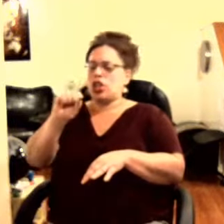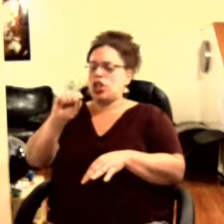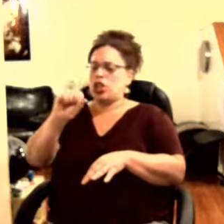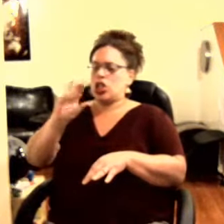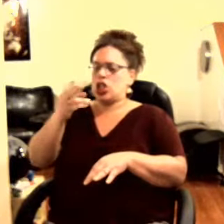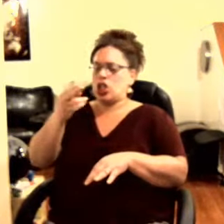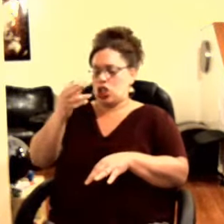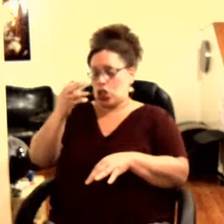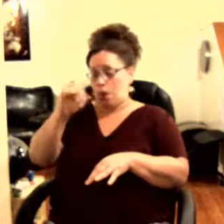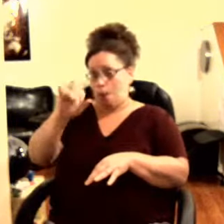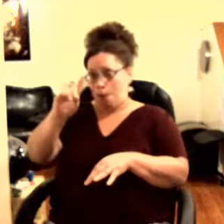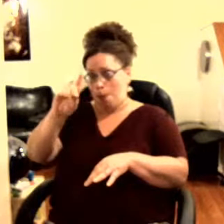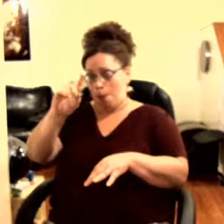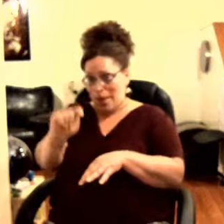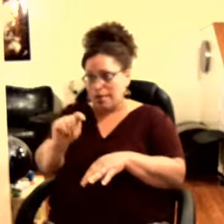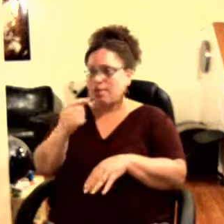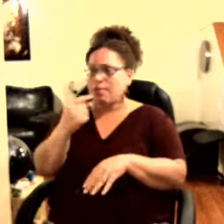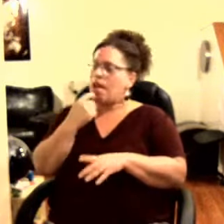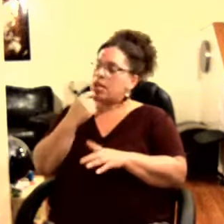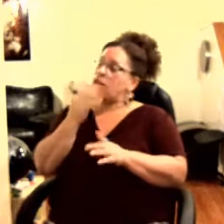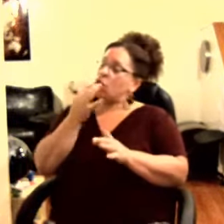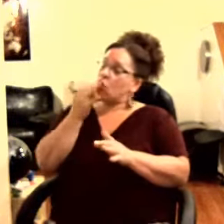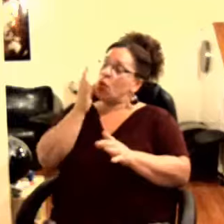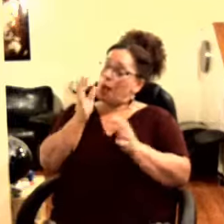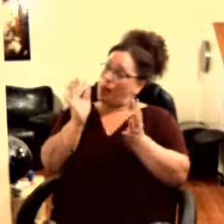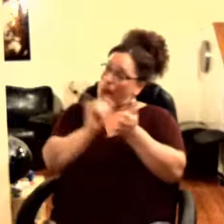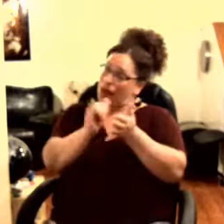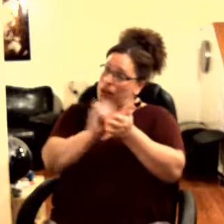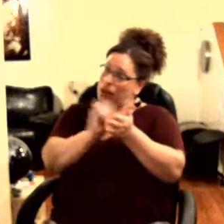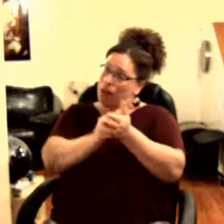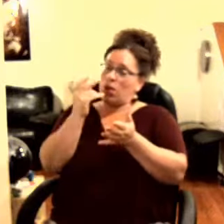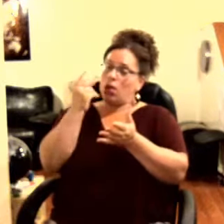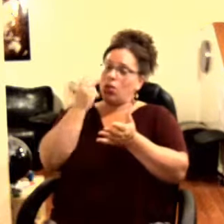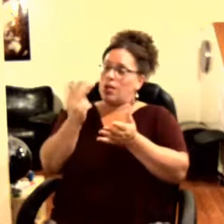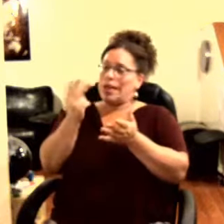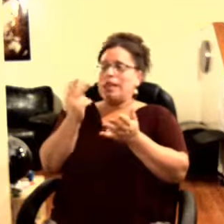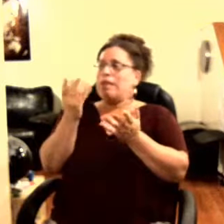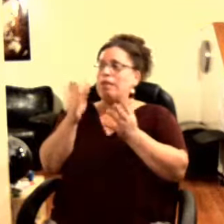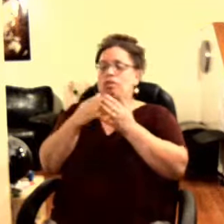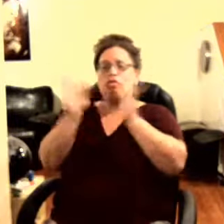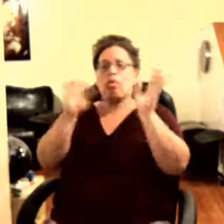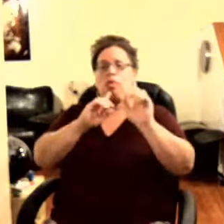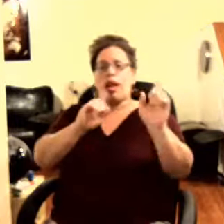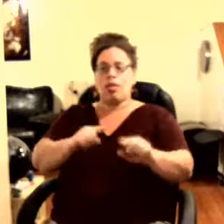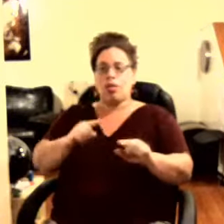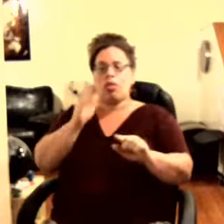So I do think this is a problem. And I think if you take all of these filters together, if you take all of these algorithms, you get